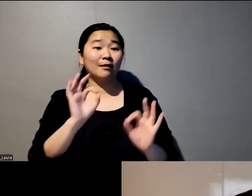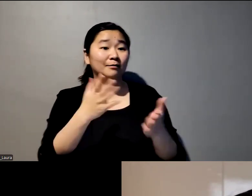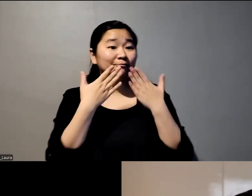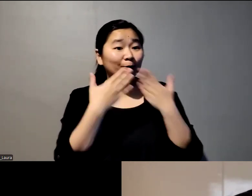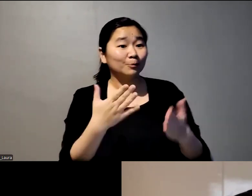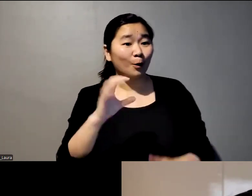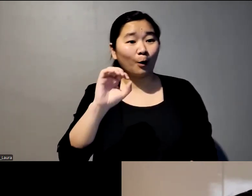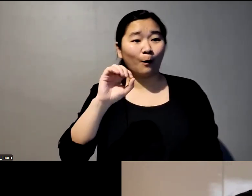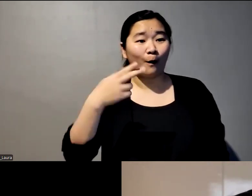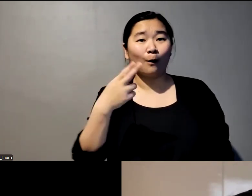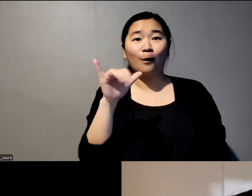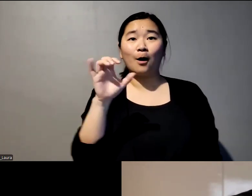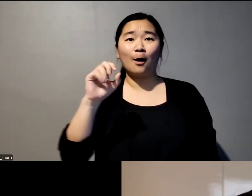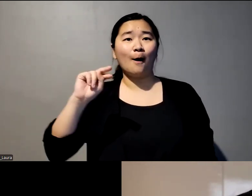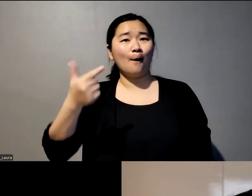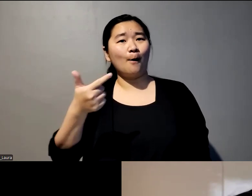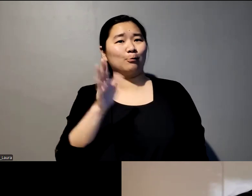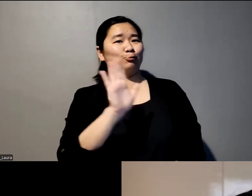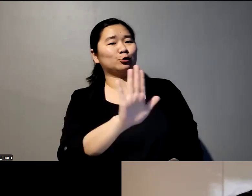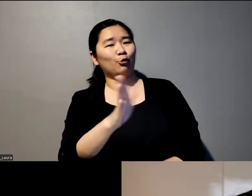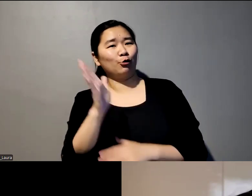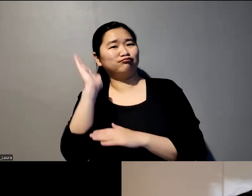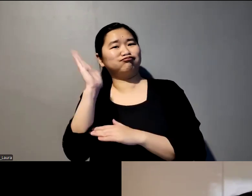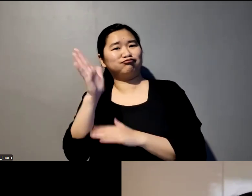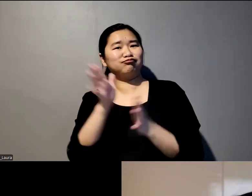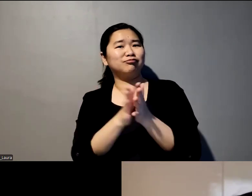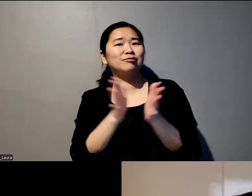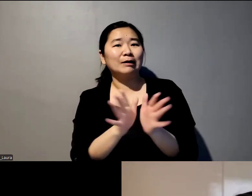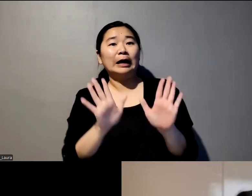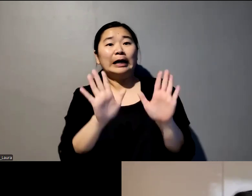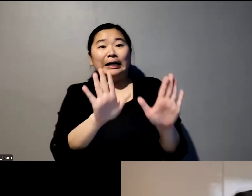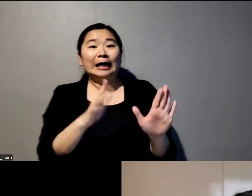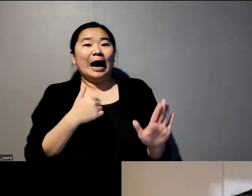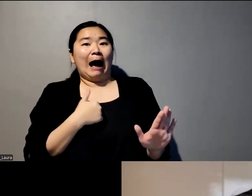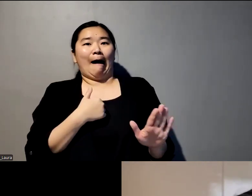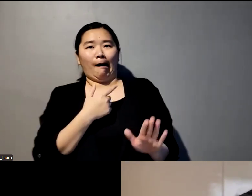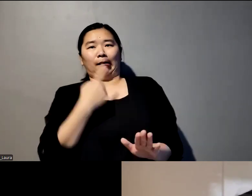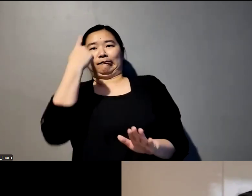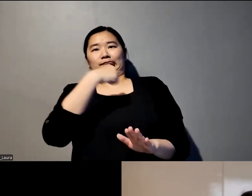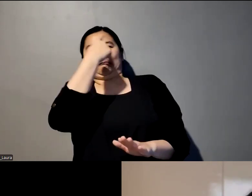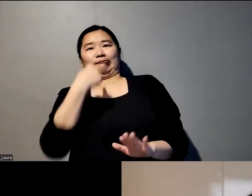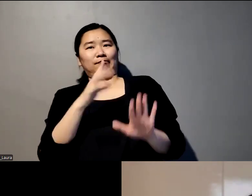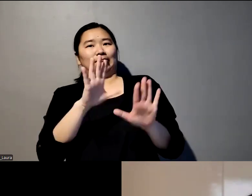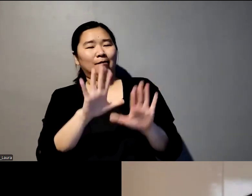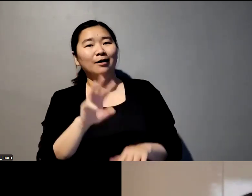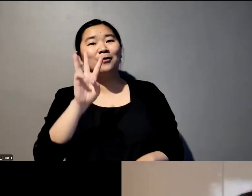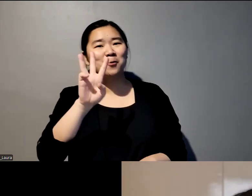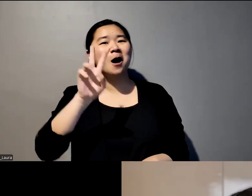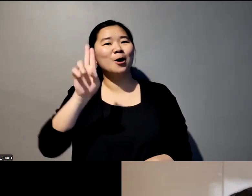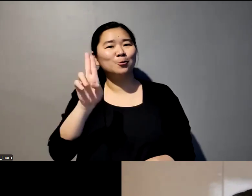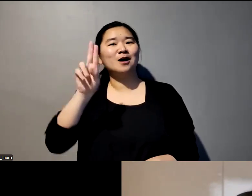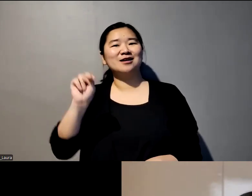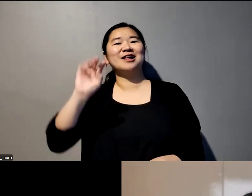And also for explaining to us, again, looking at the impact of international cooperation when it came to